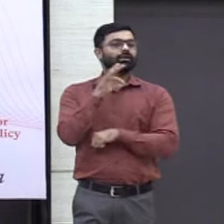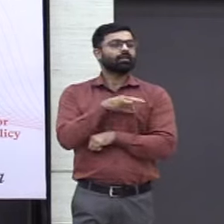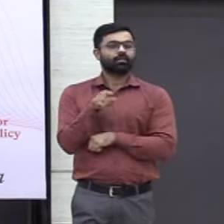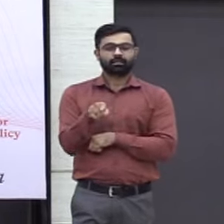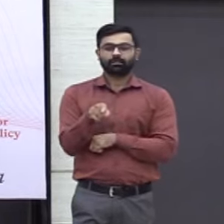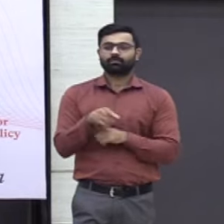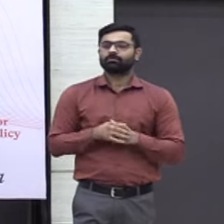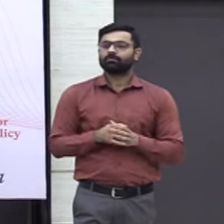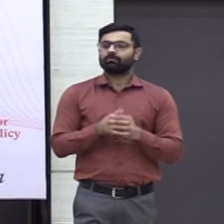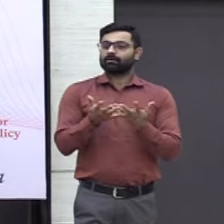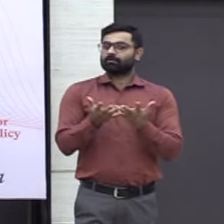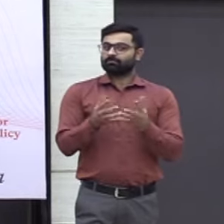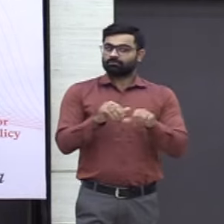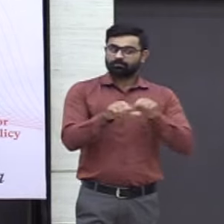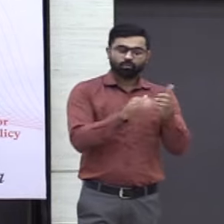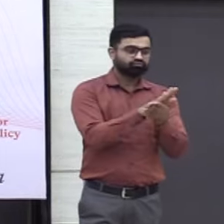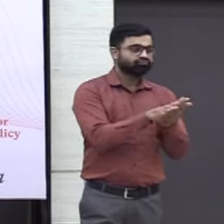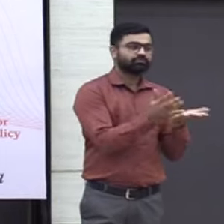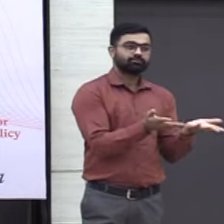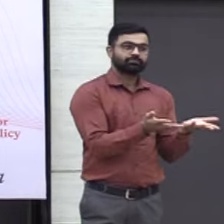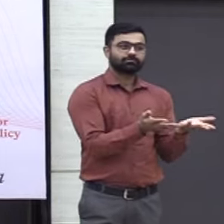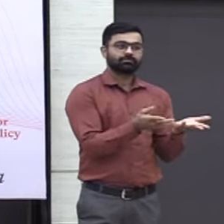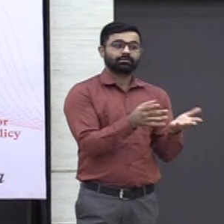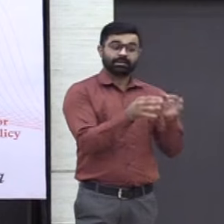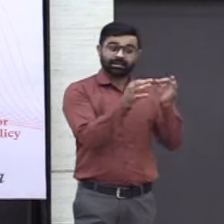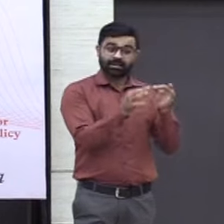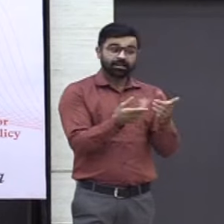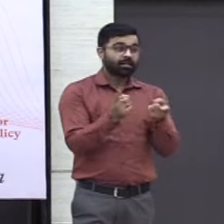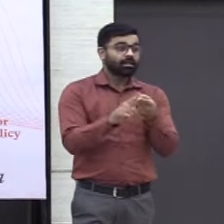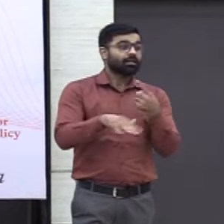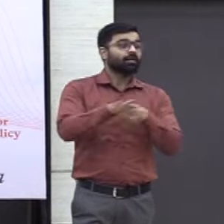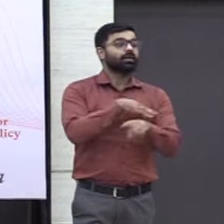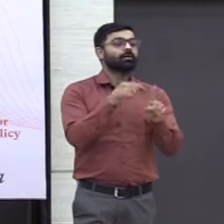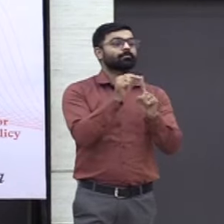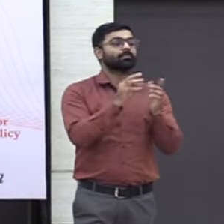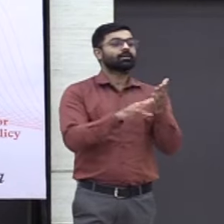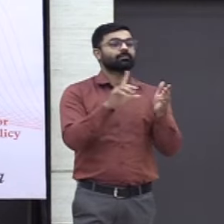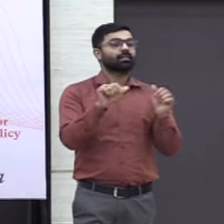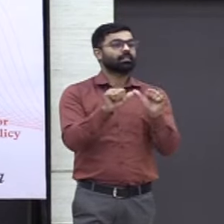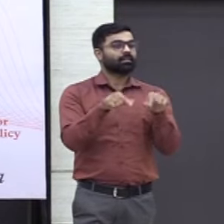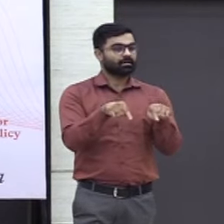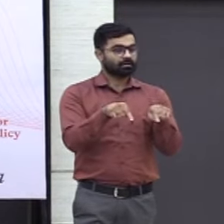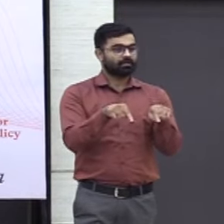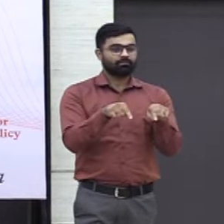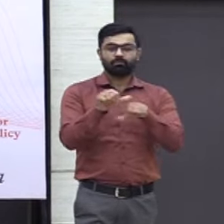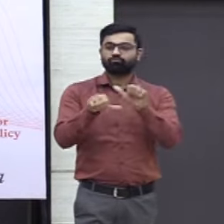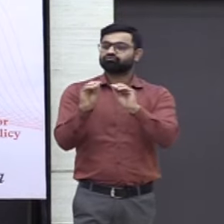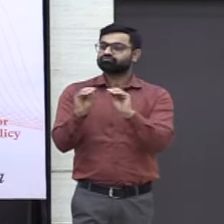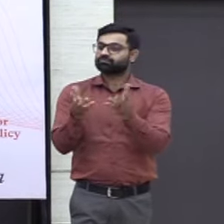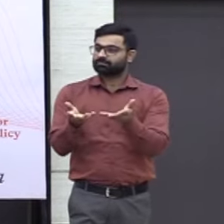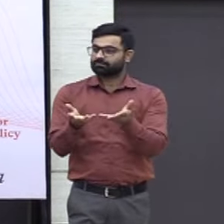right, without a procedure. That's exactly what's happening under the PMLA. There is no